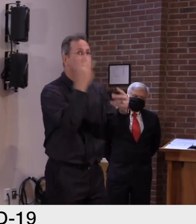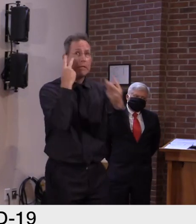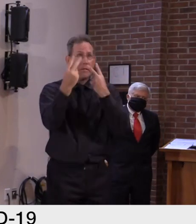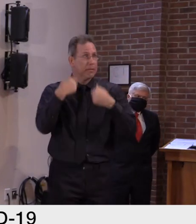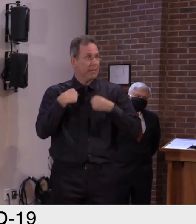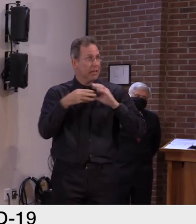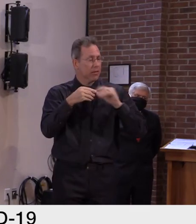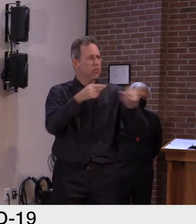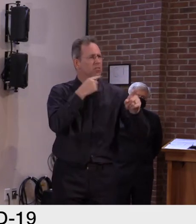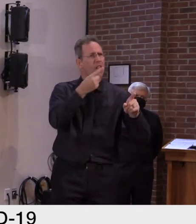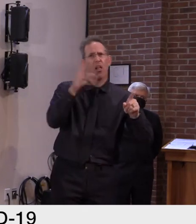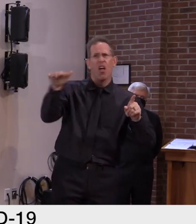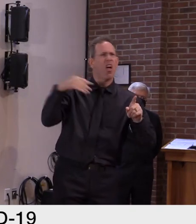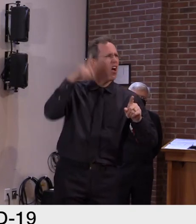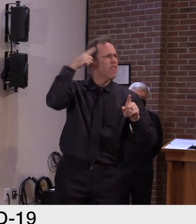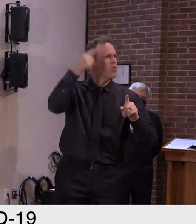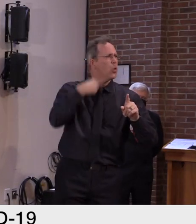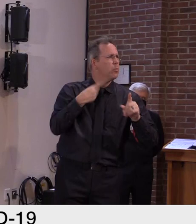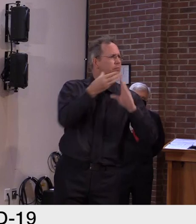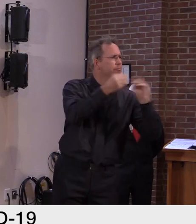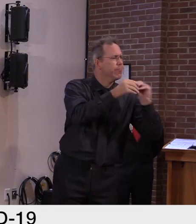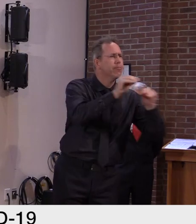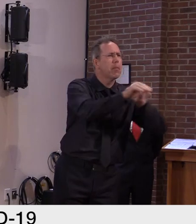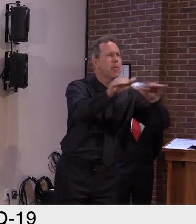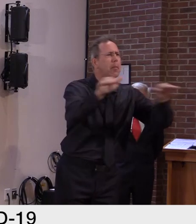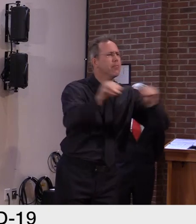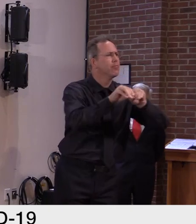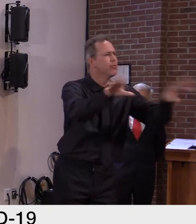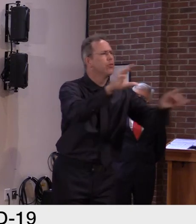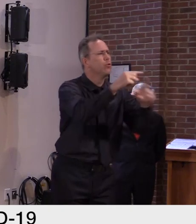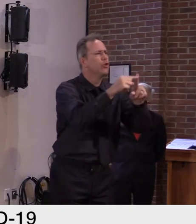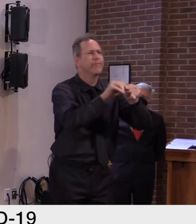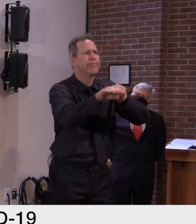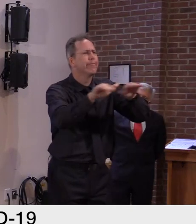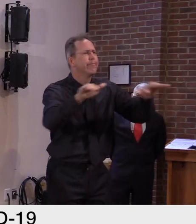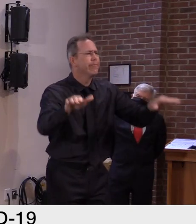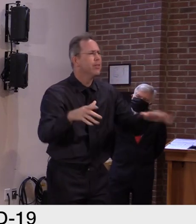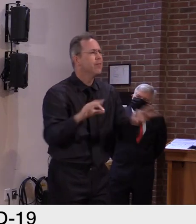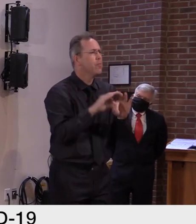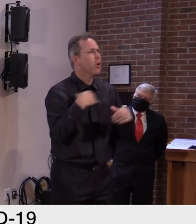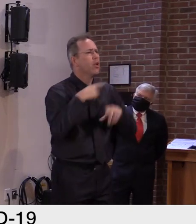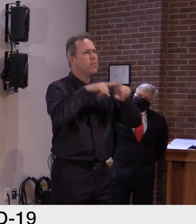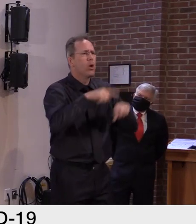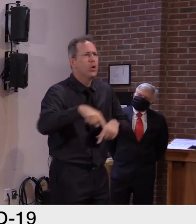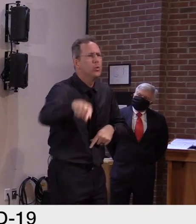it, and it's going to take each and every one of us to do that, but we're going to have to educate each other as well.